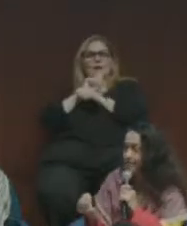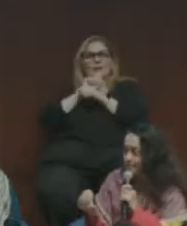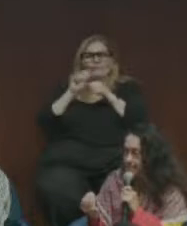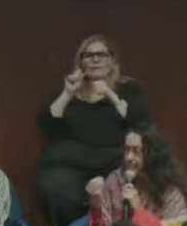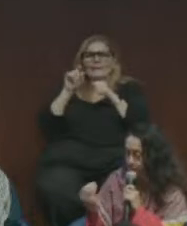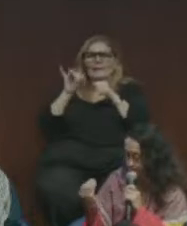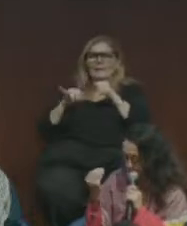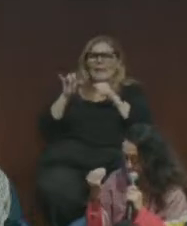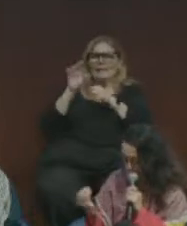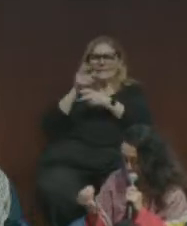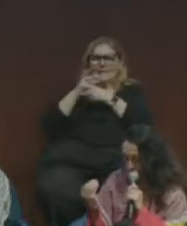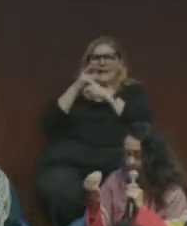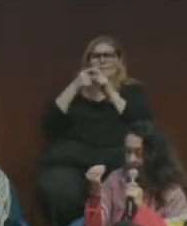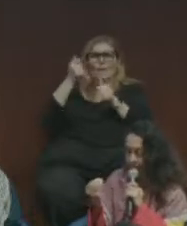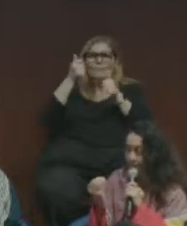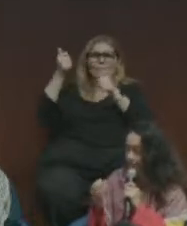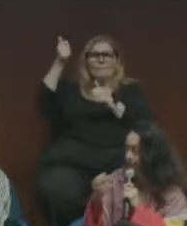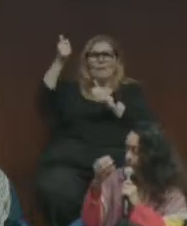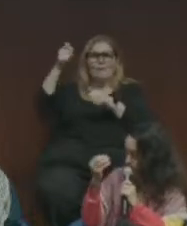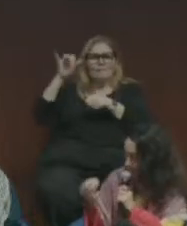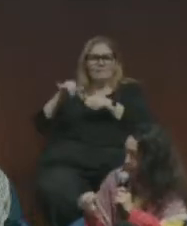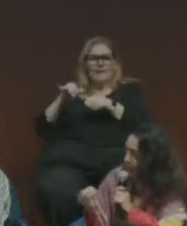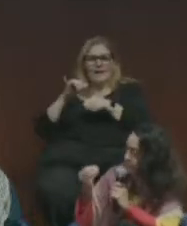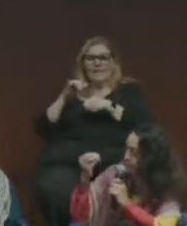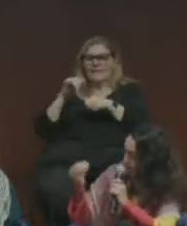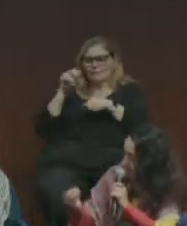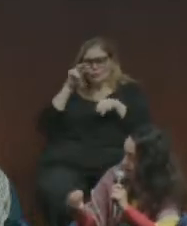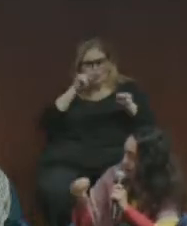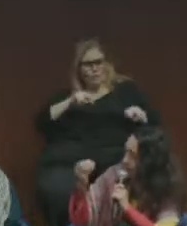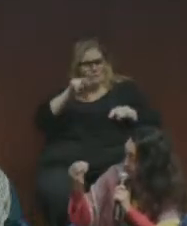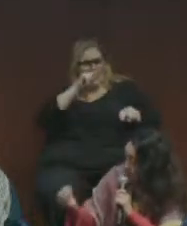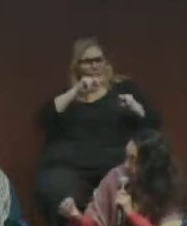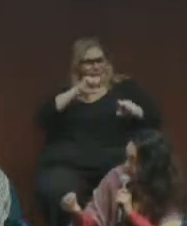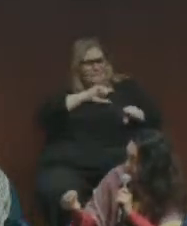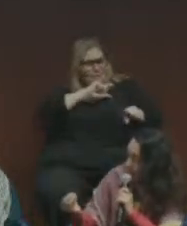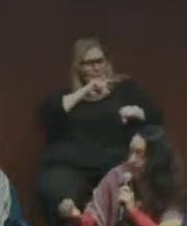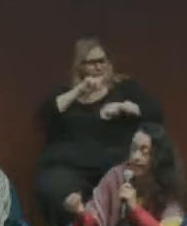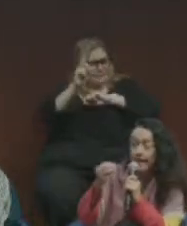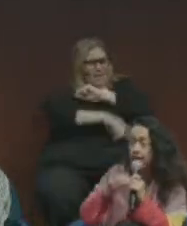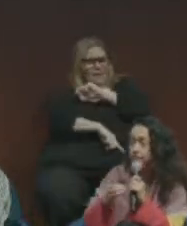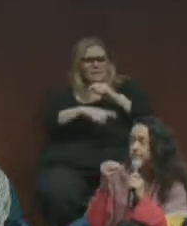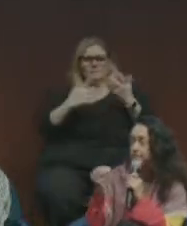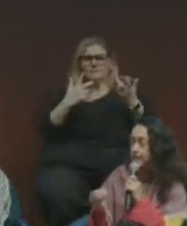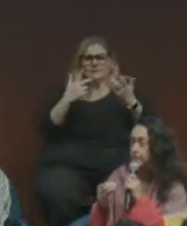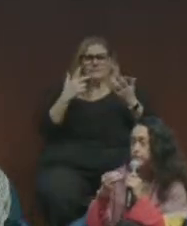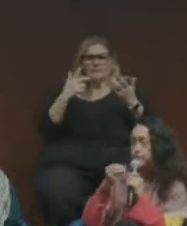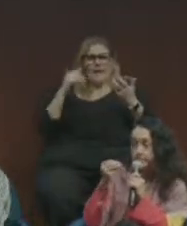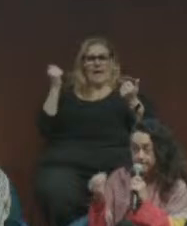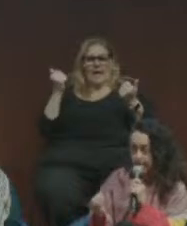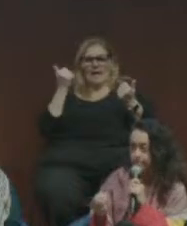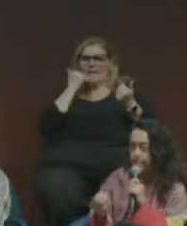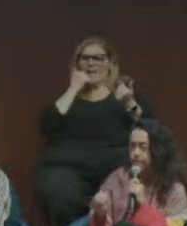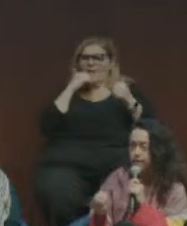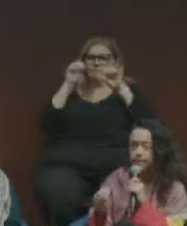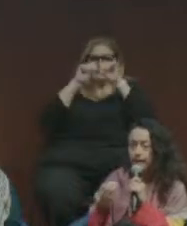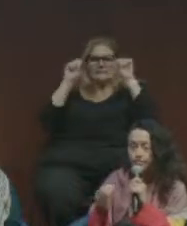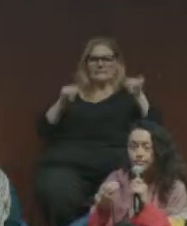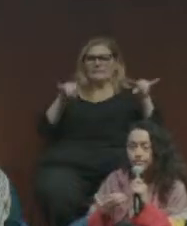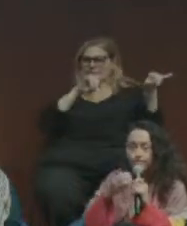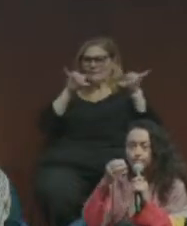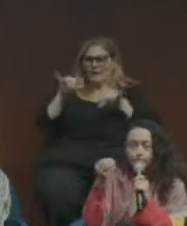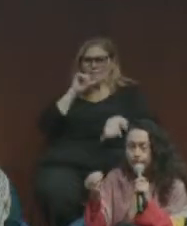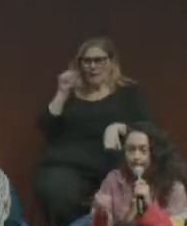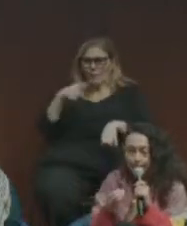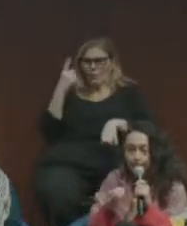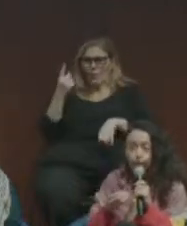actually is, the care from above is surveillance, policing, and punishment, right? And every single system, not